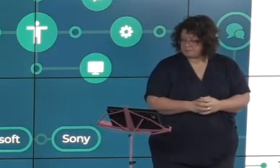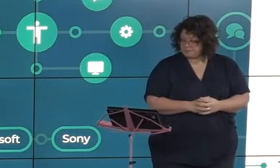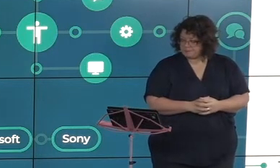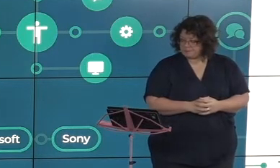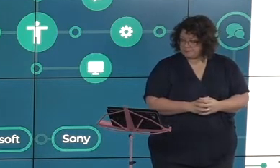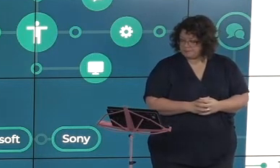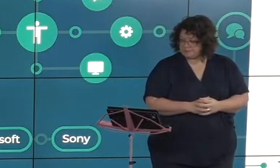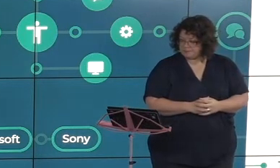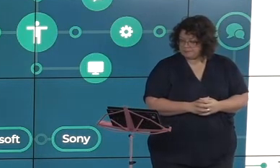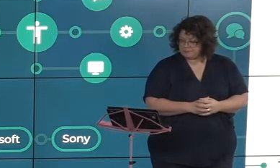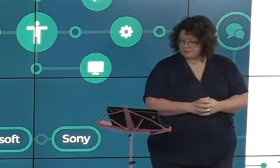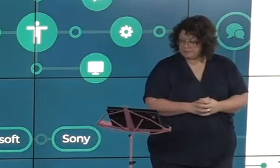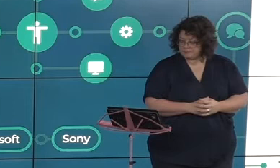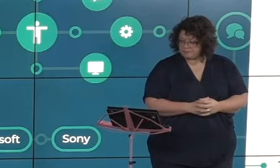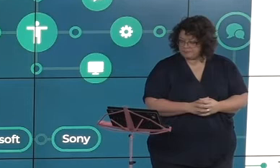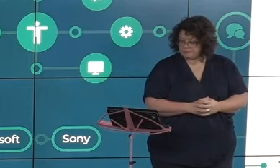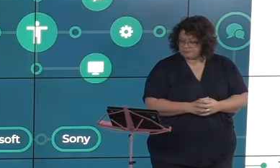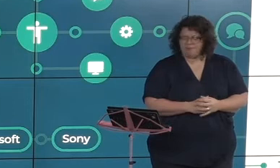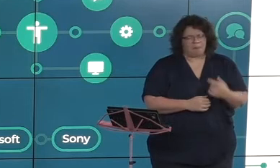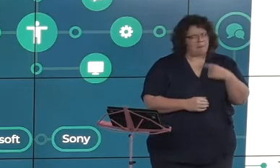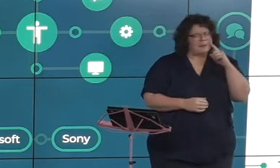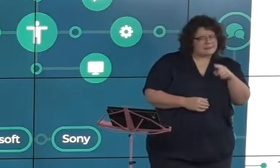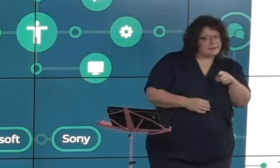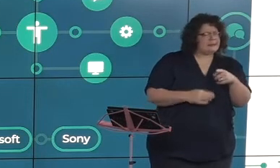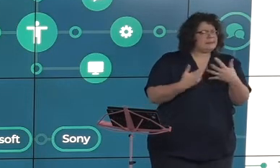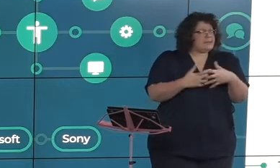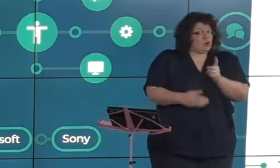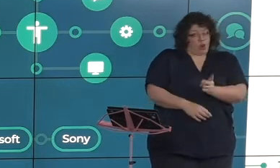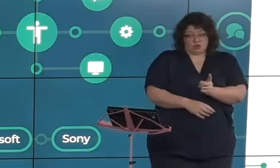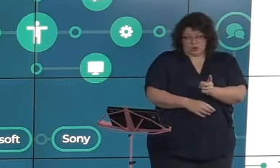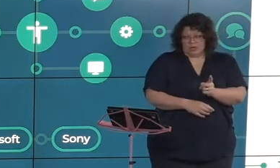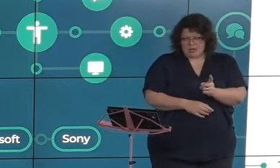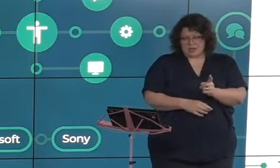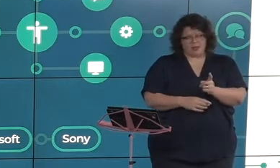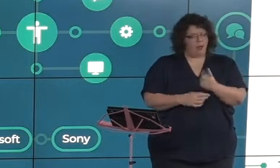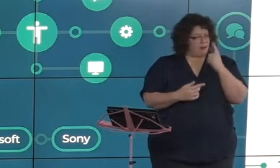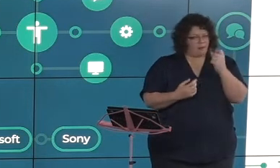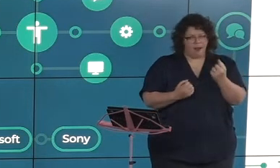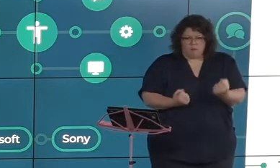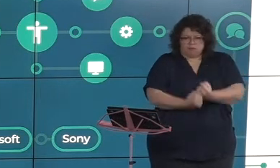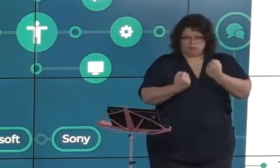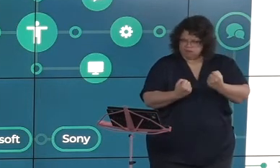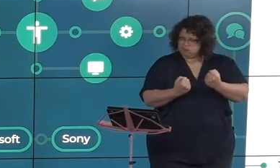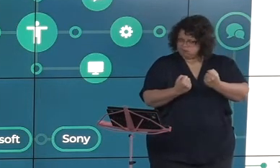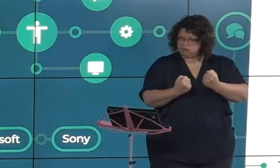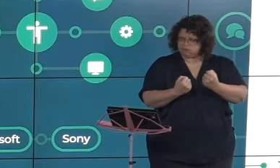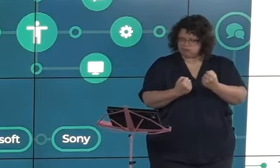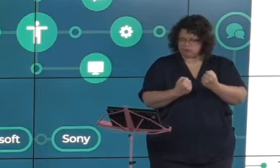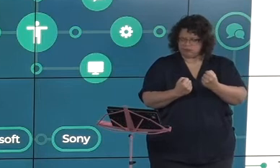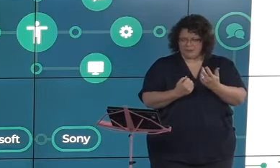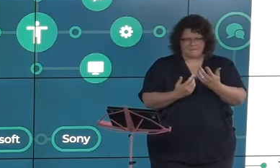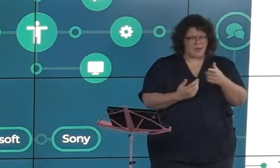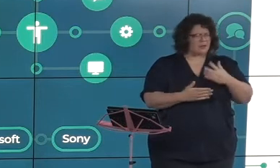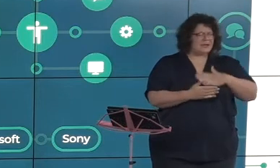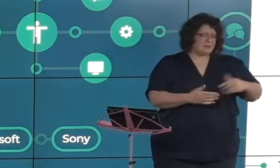hearts, that potent change can happen. I'm here because I'm really looking forward to Sundar signing that Google will